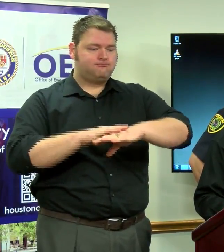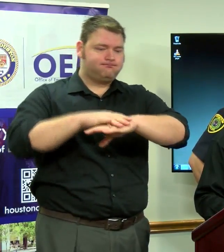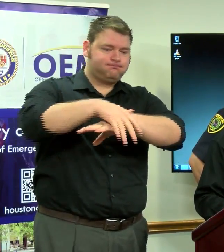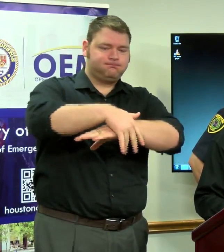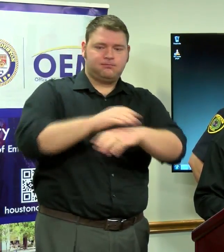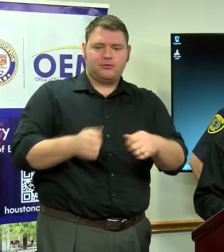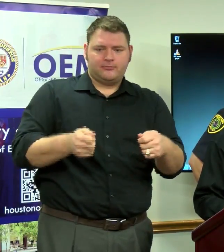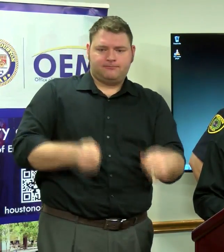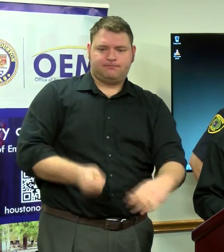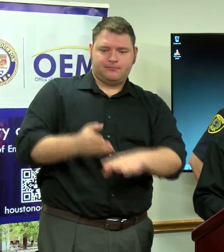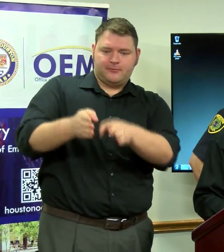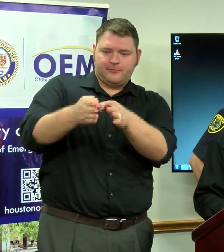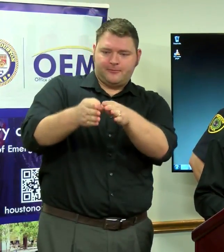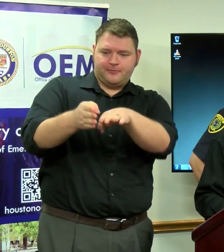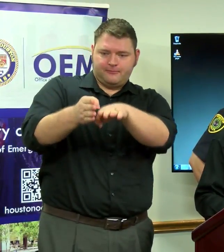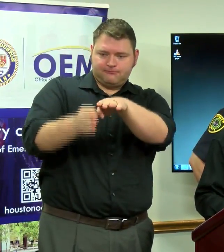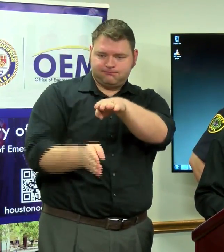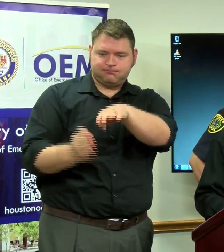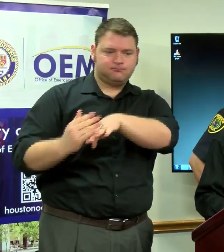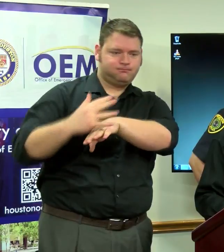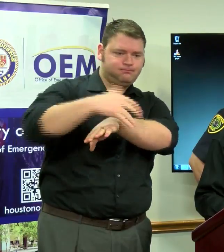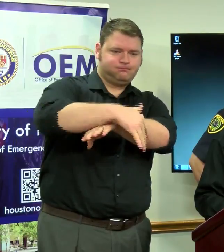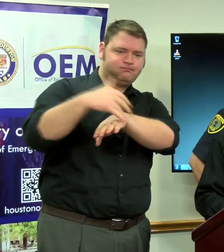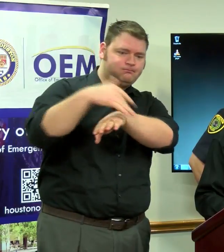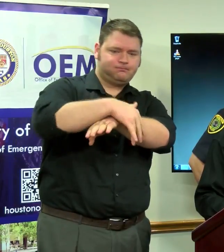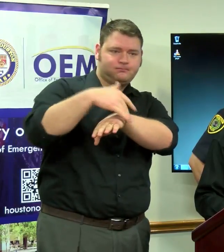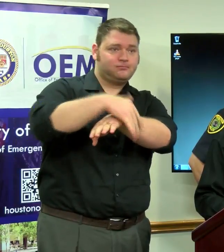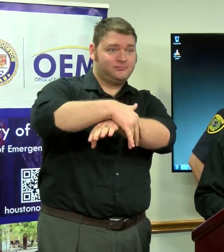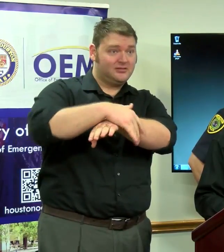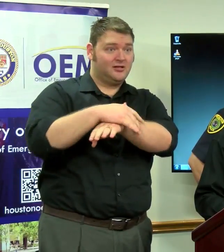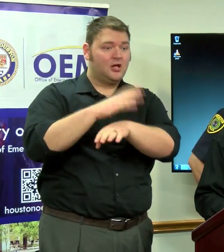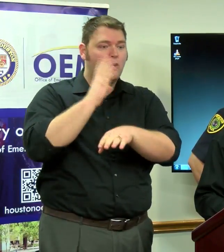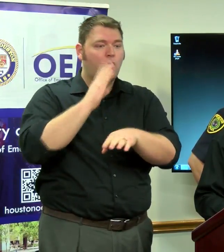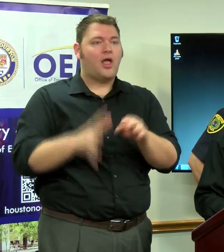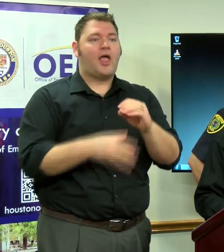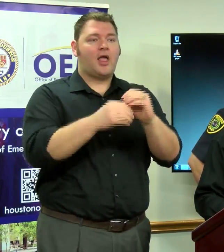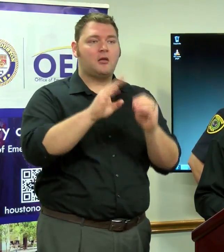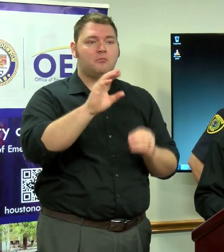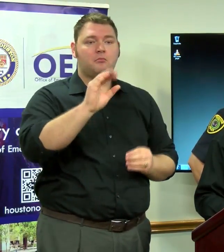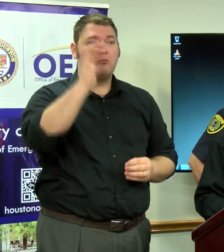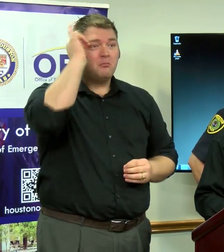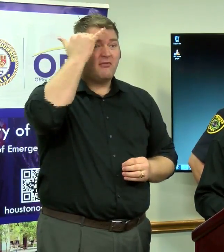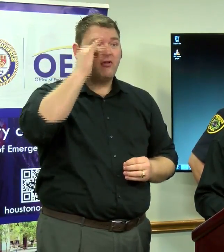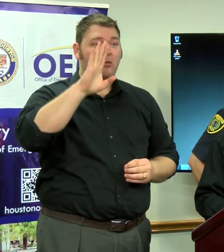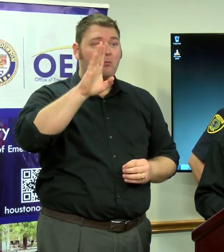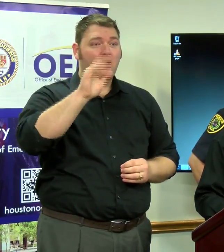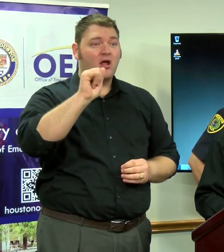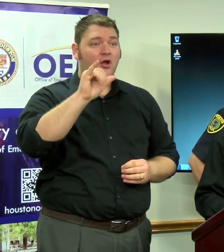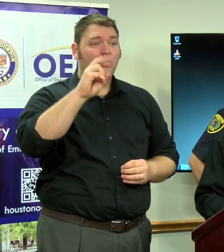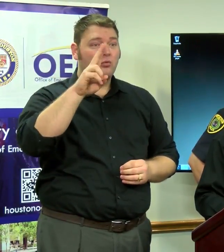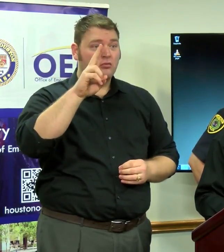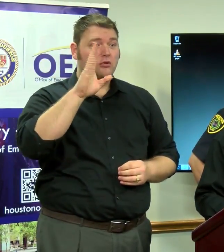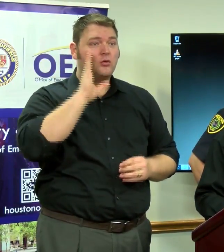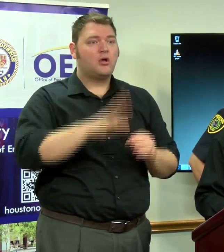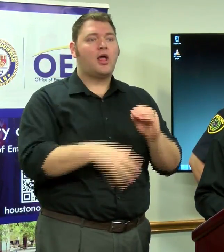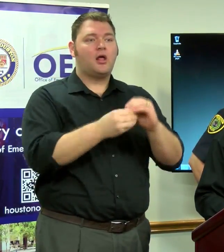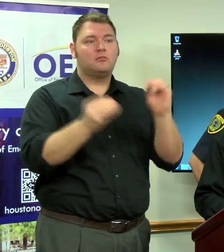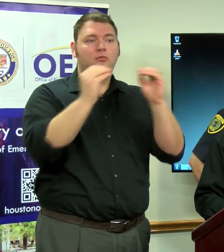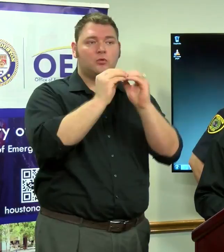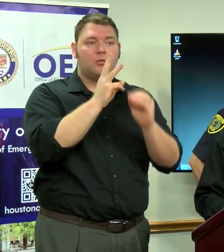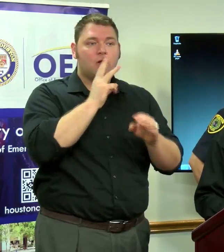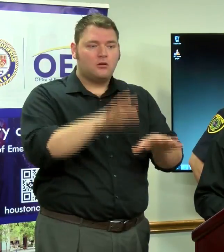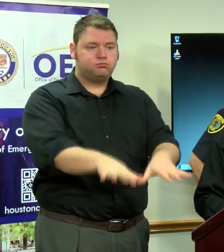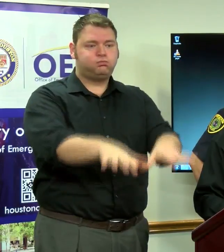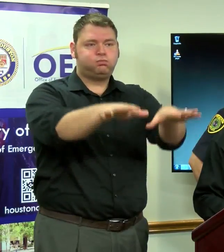the whole Buffalo Bayou. For right now, the flood level is steady for right now. But as